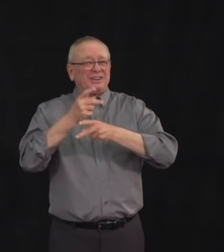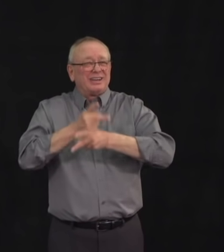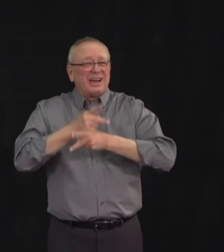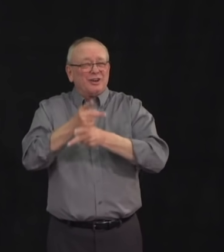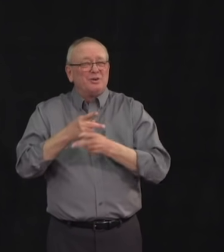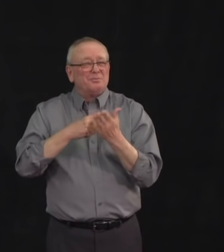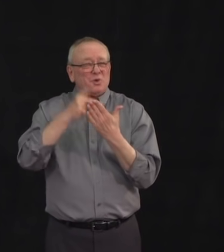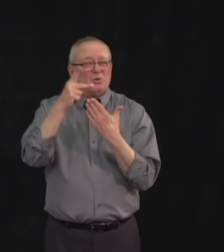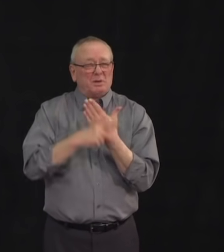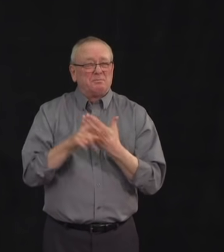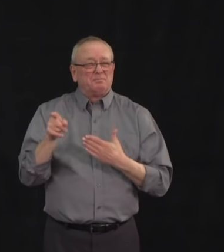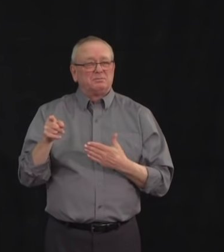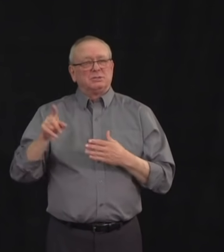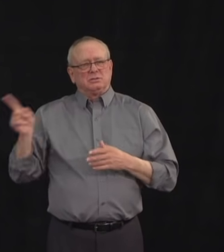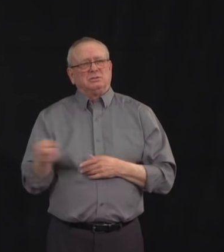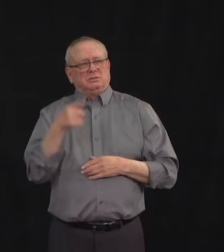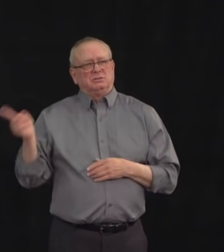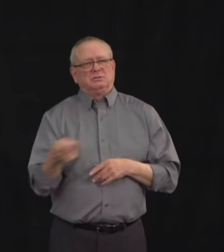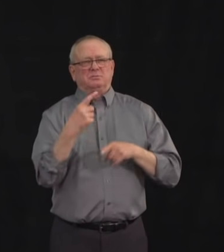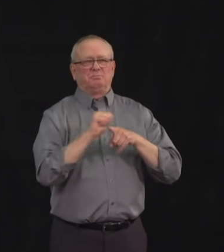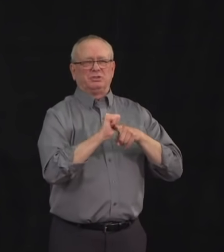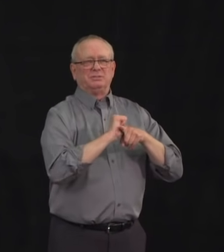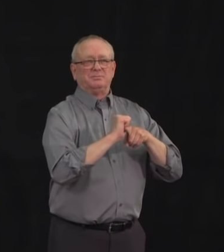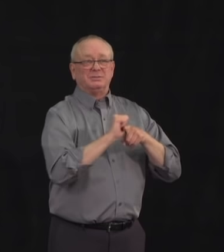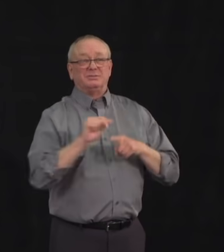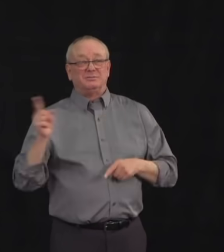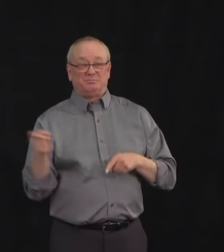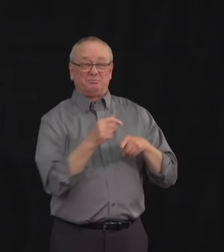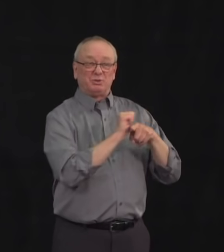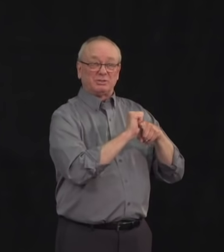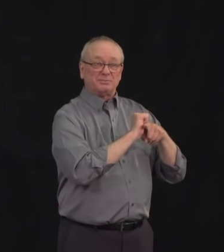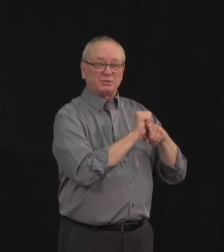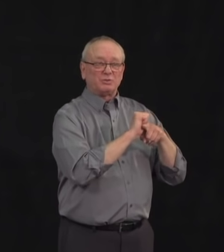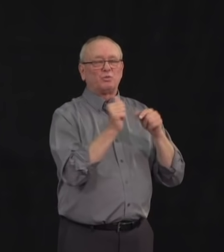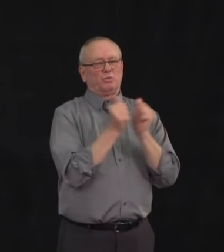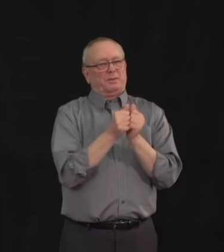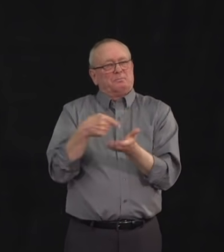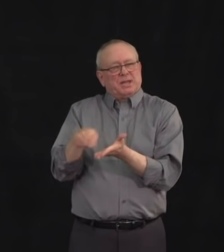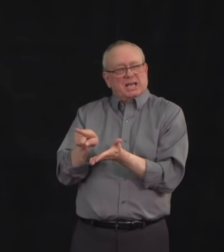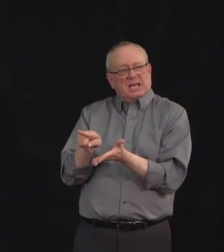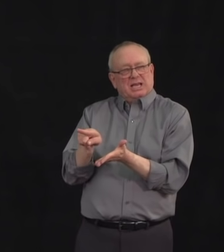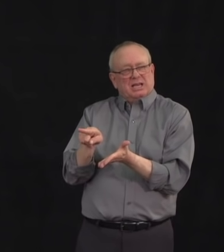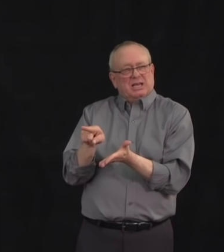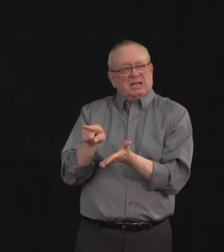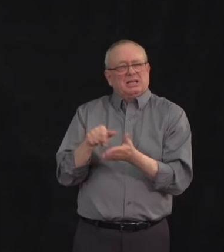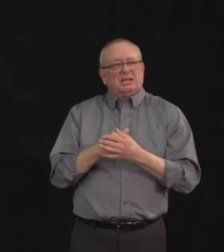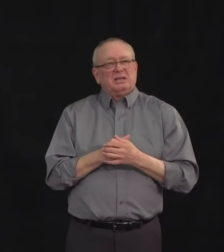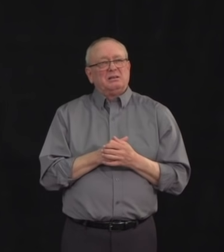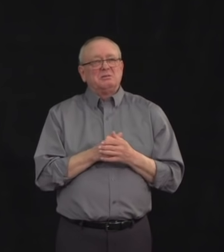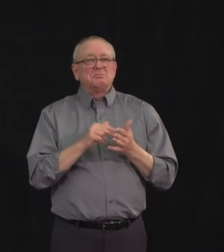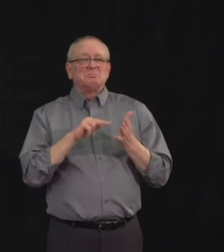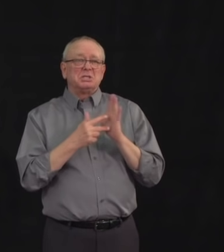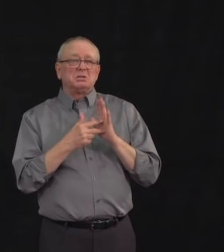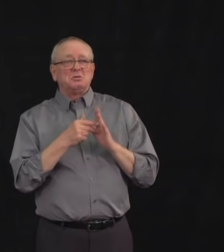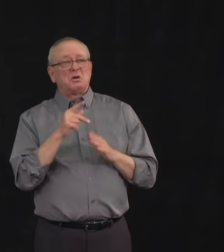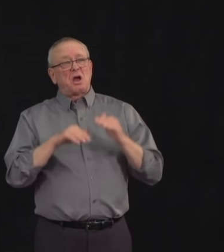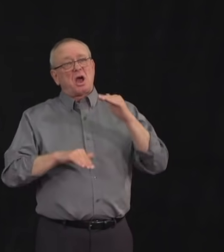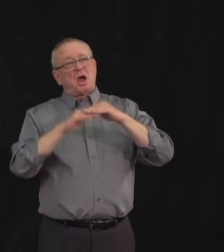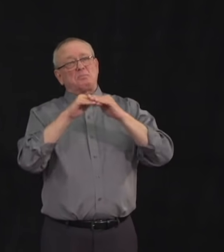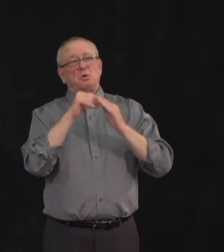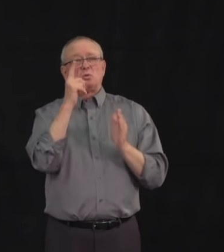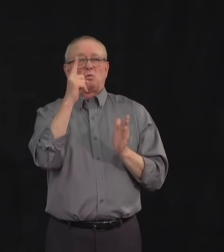continuing care facilities where they are most needed. And this will mean up to 1,000 student placements. In